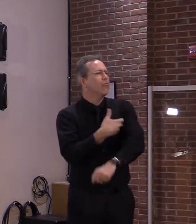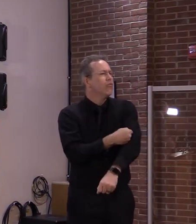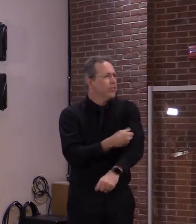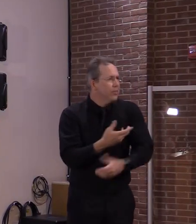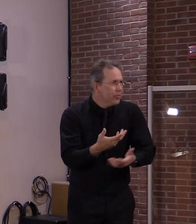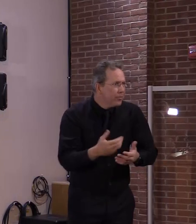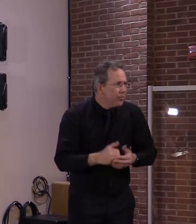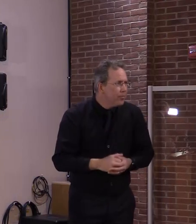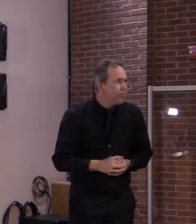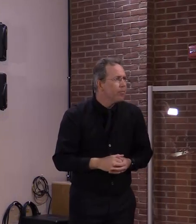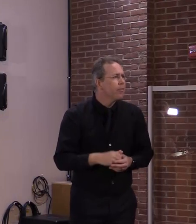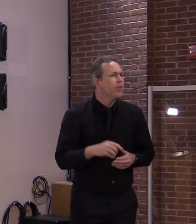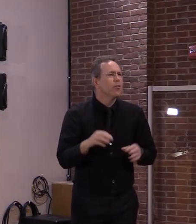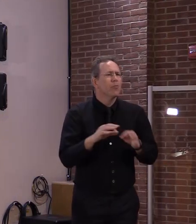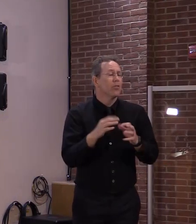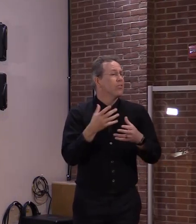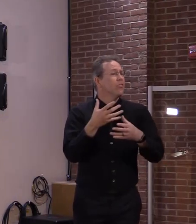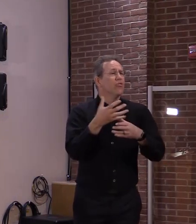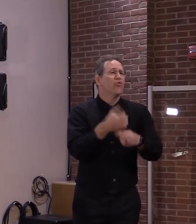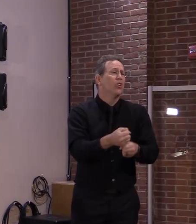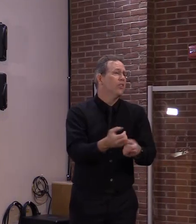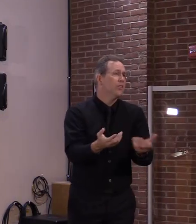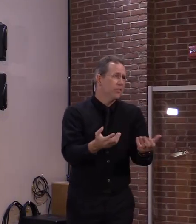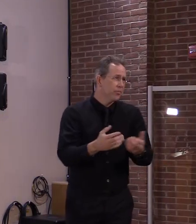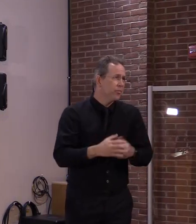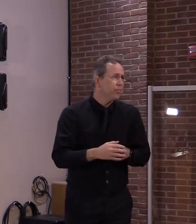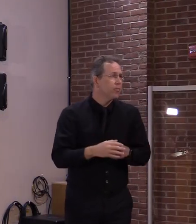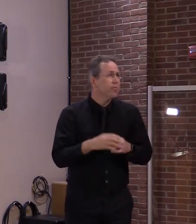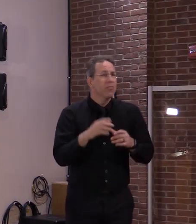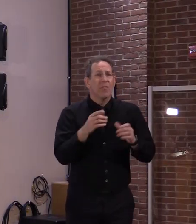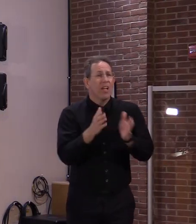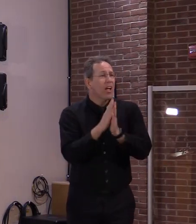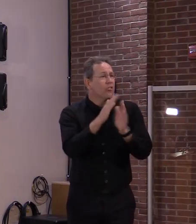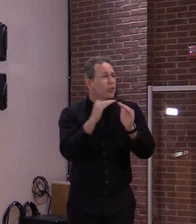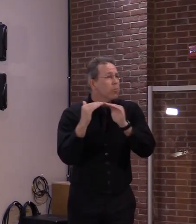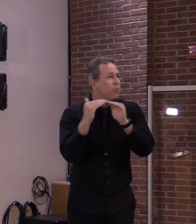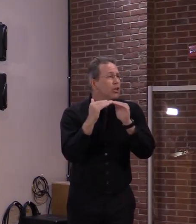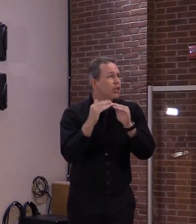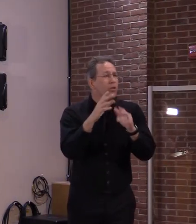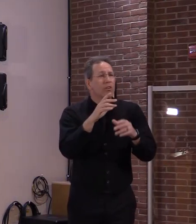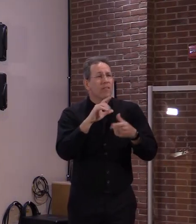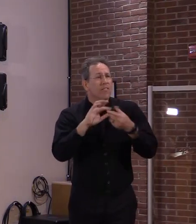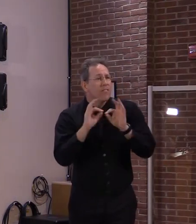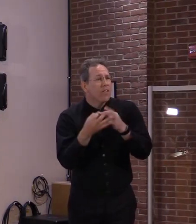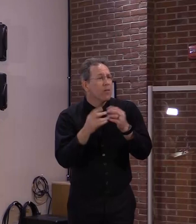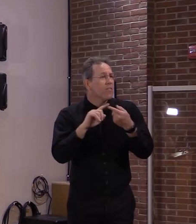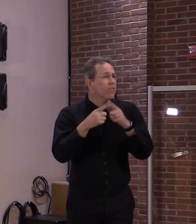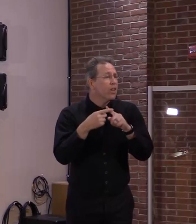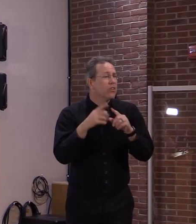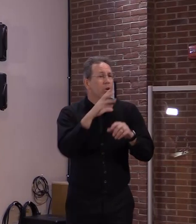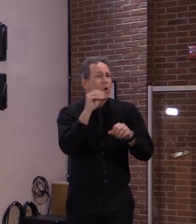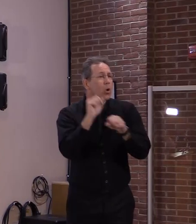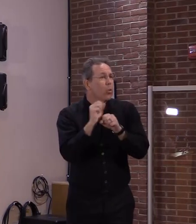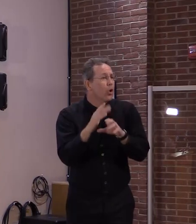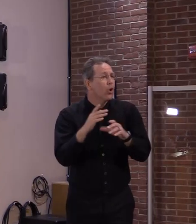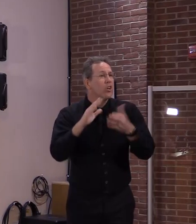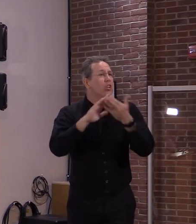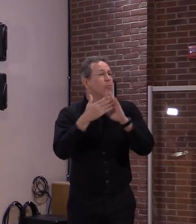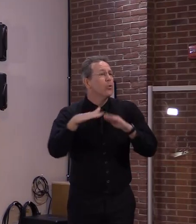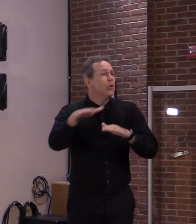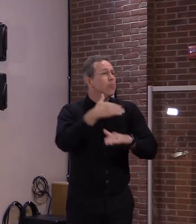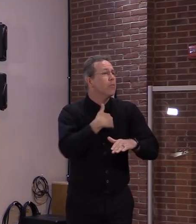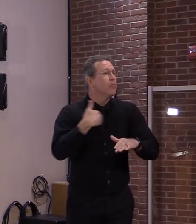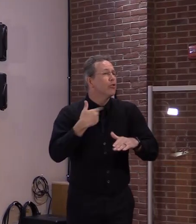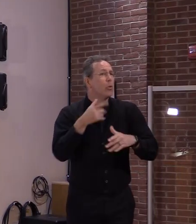data, or whether it's people in their own peer group, people in their own community, people in their